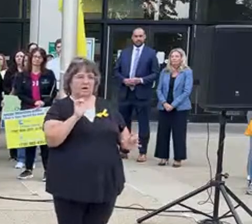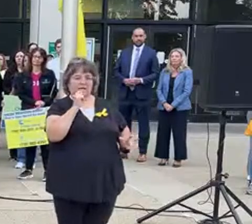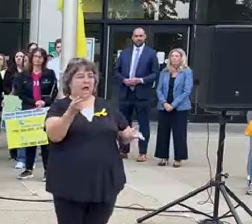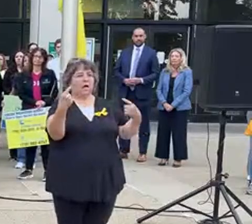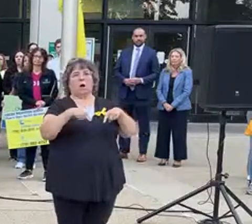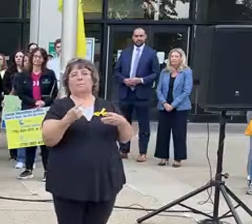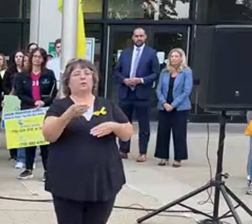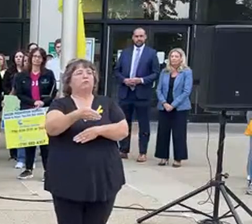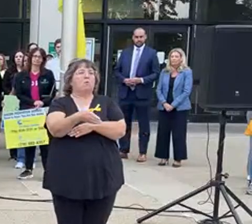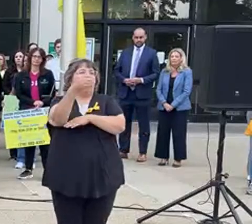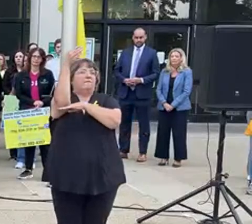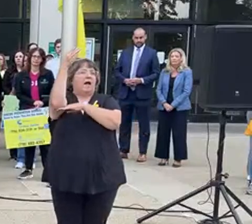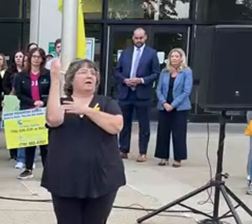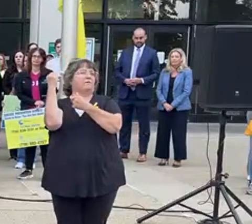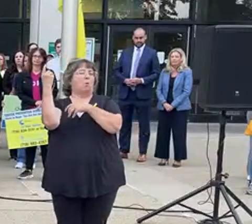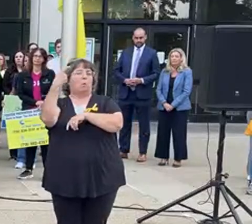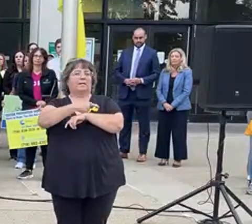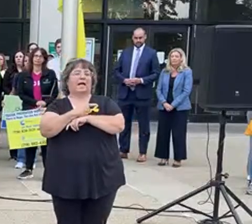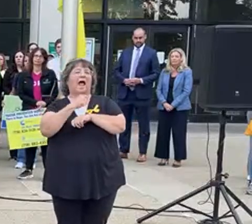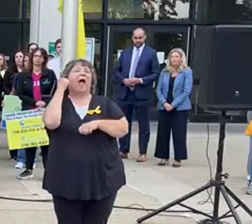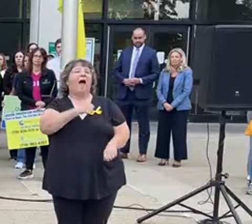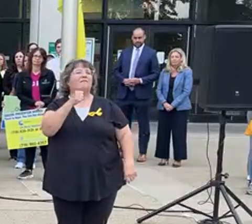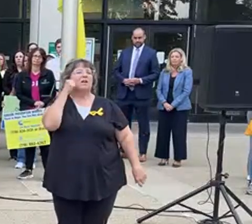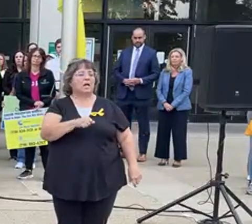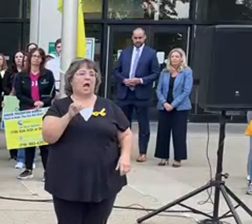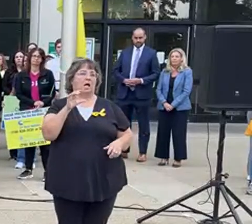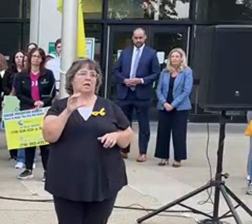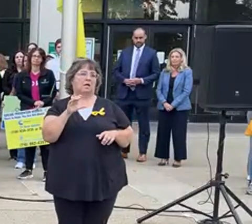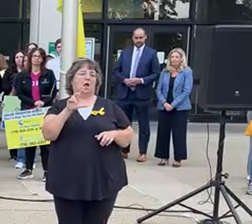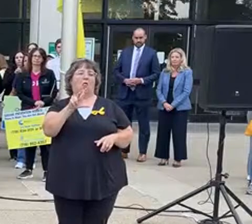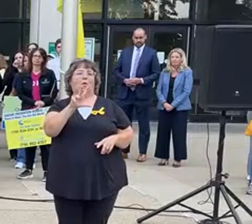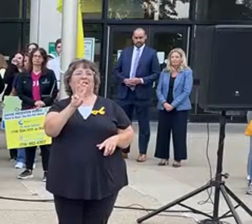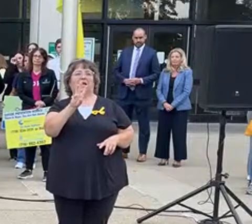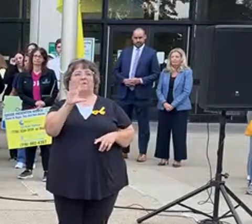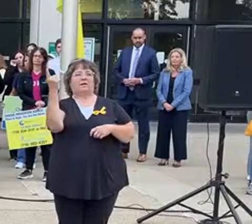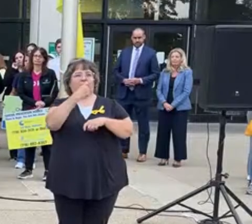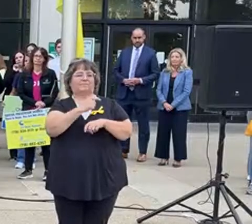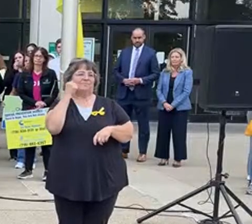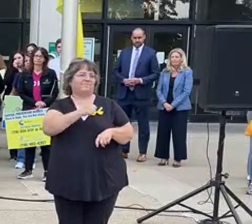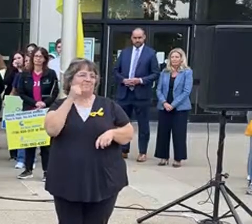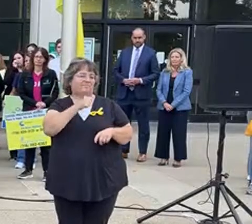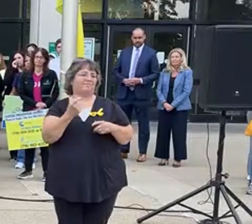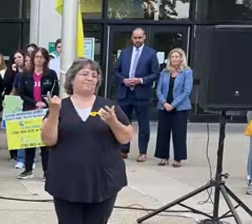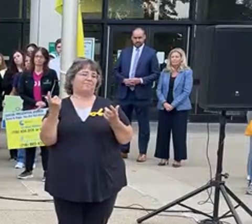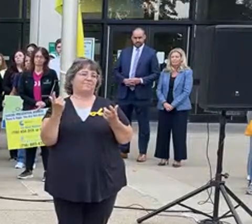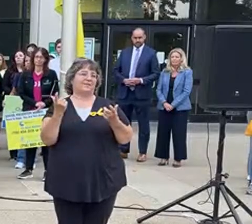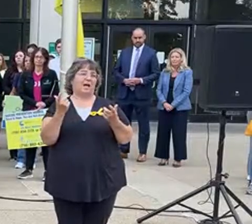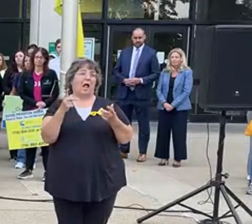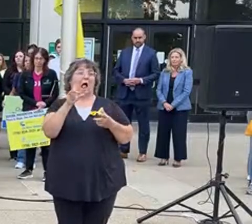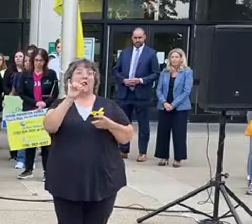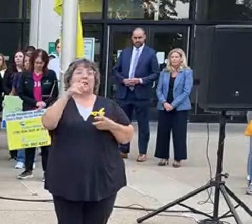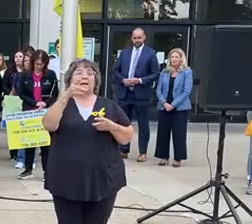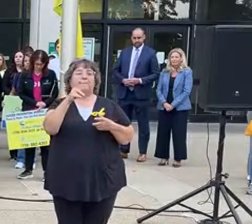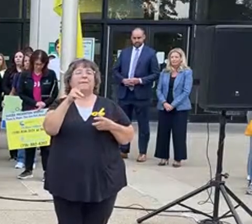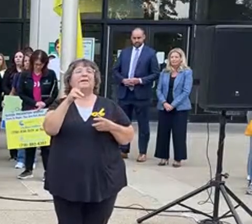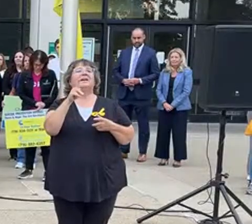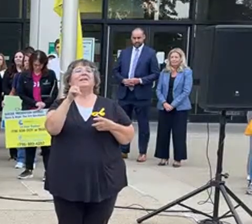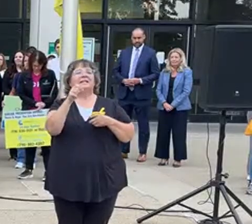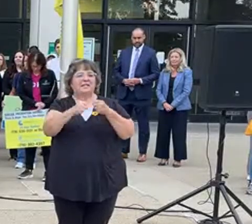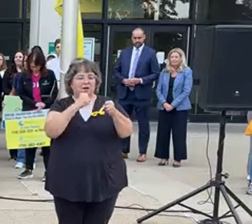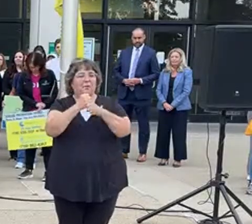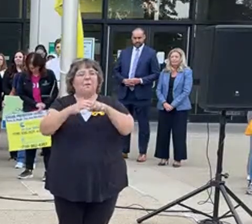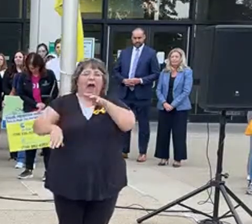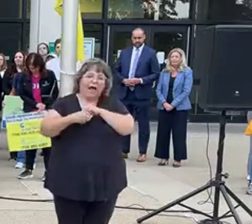coming out here to raise the flag of hope one day. This is every day, 365 days a year, unless of course it's a leap year, then we add one more day of